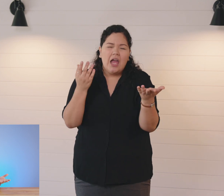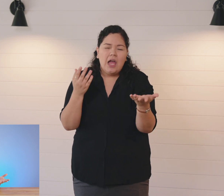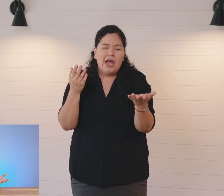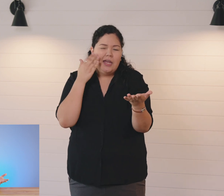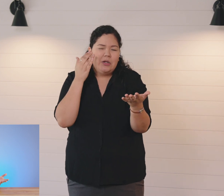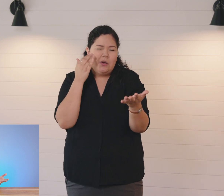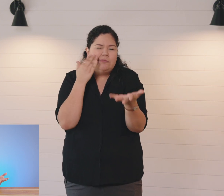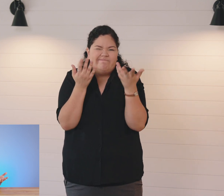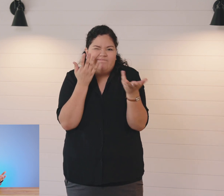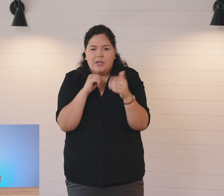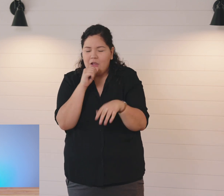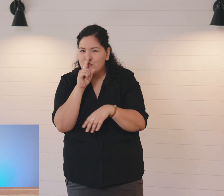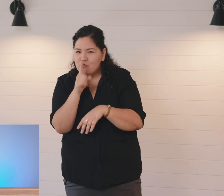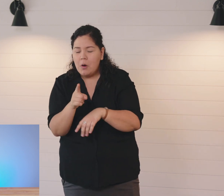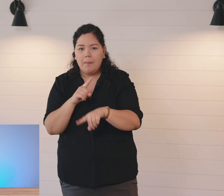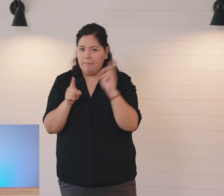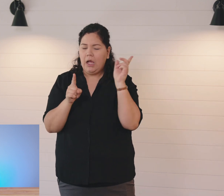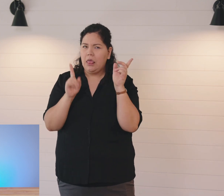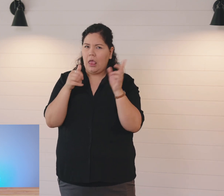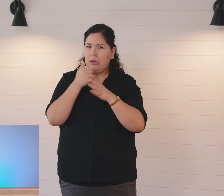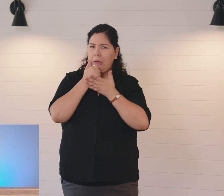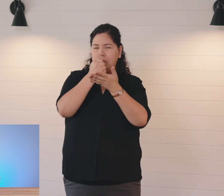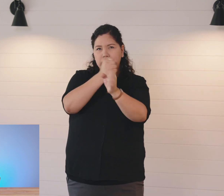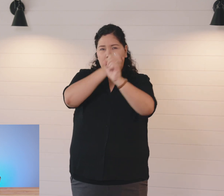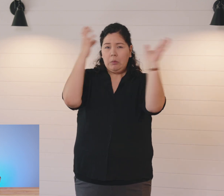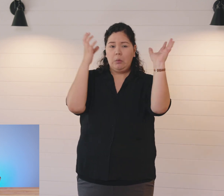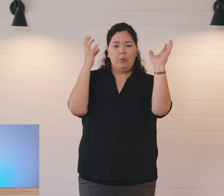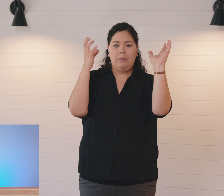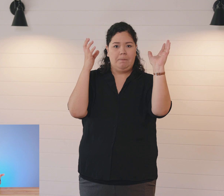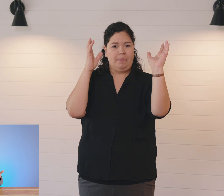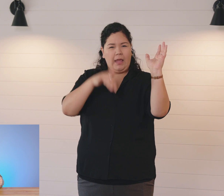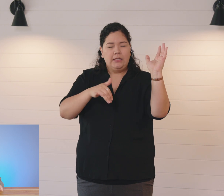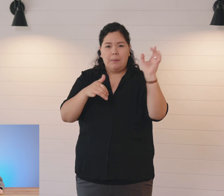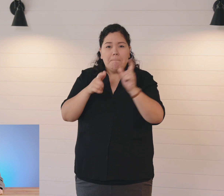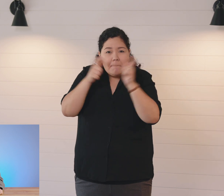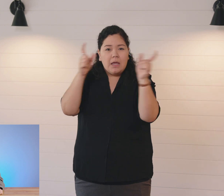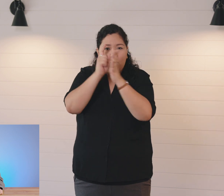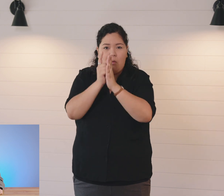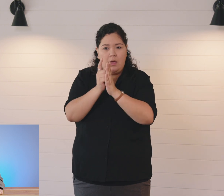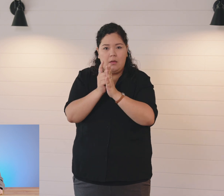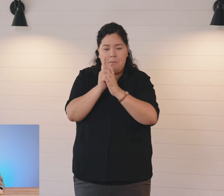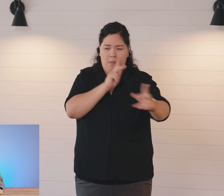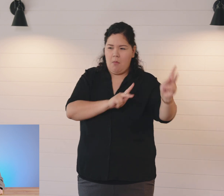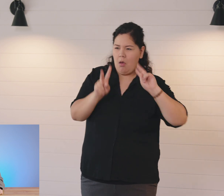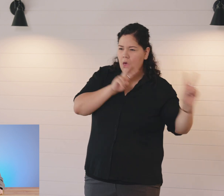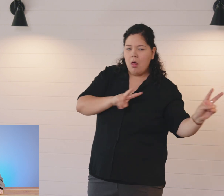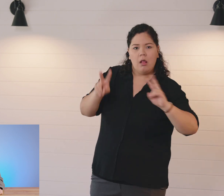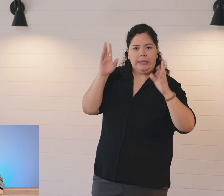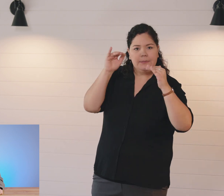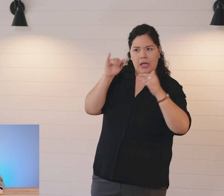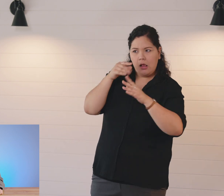not true, but it does give you an idea as to how shocking this would have felt for the people who had been seeing it.